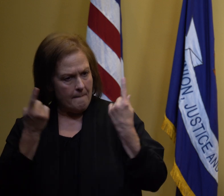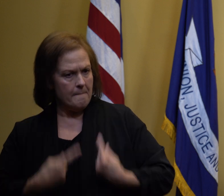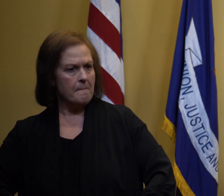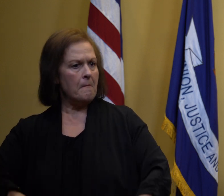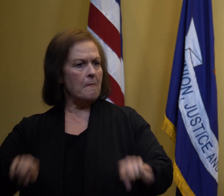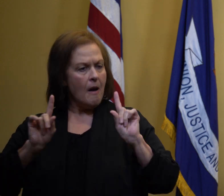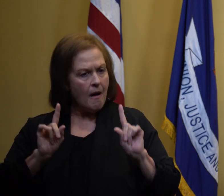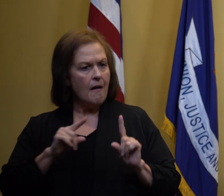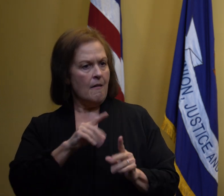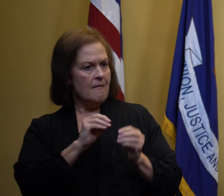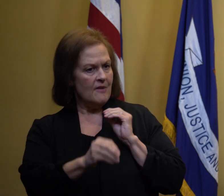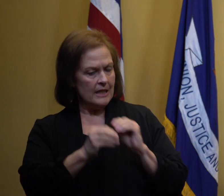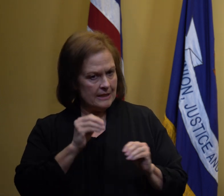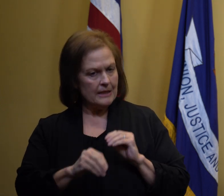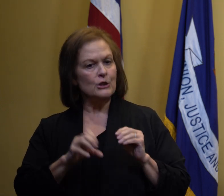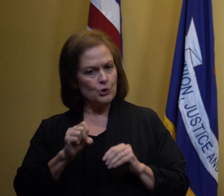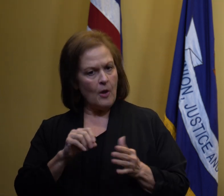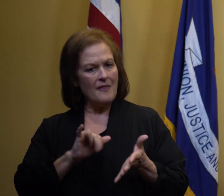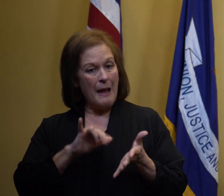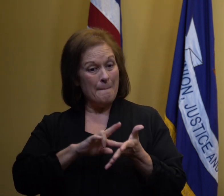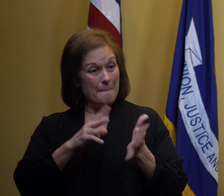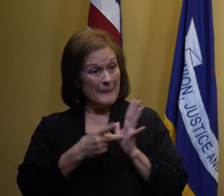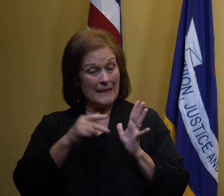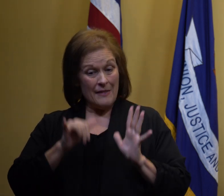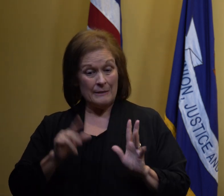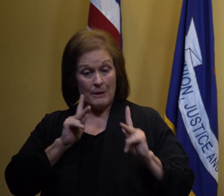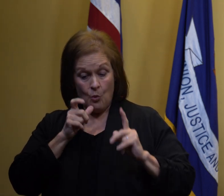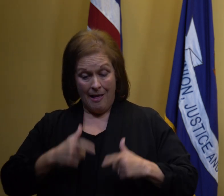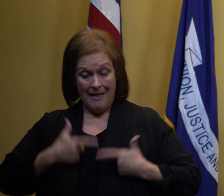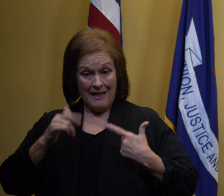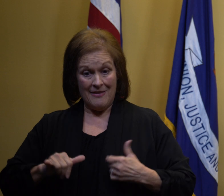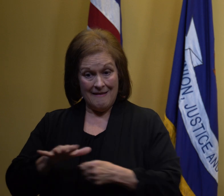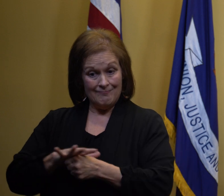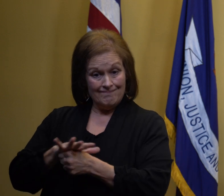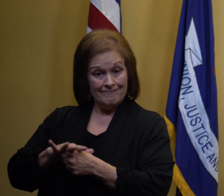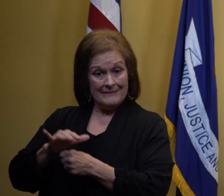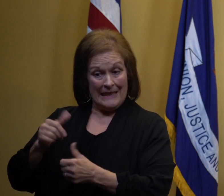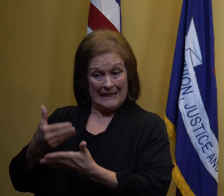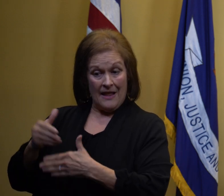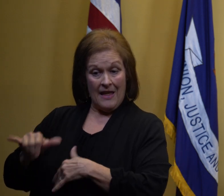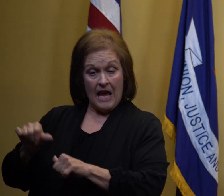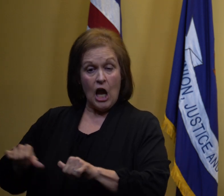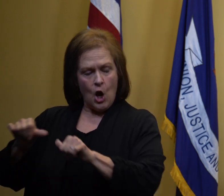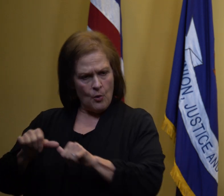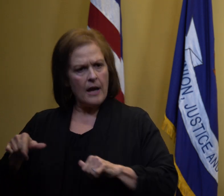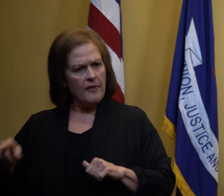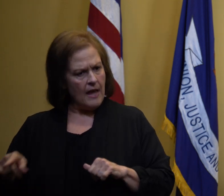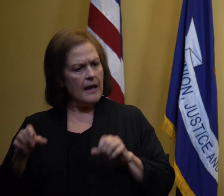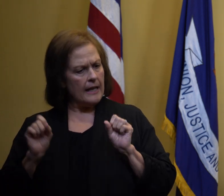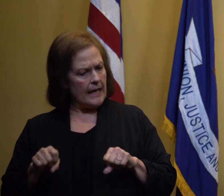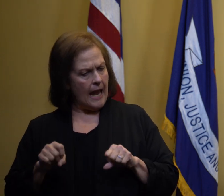it matters. Again, catalytic. These adjacent owners are gearing up even how they will be able to redevelop